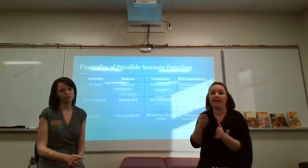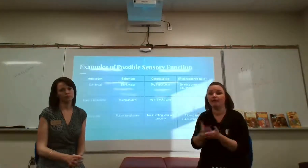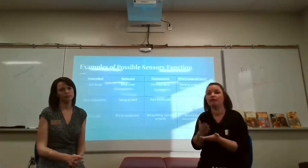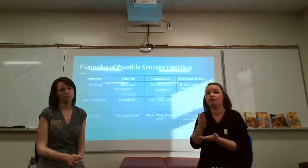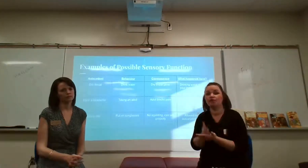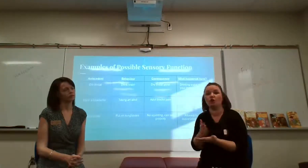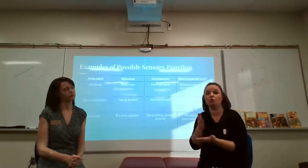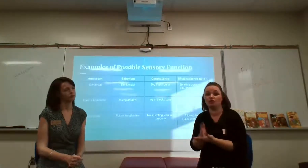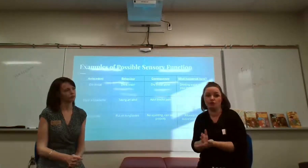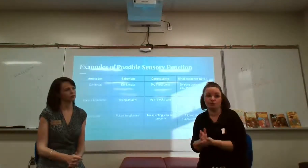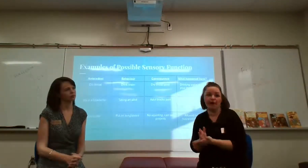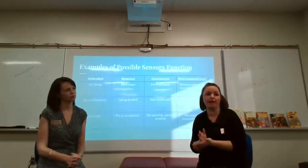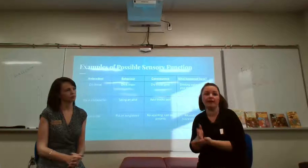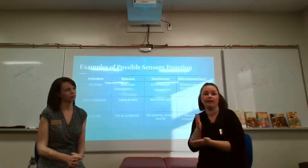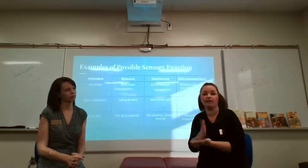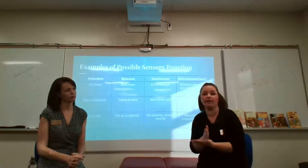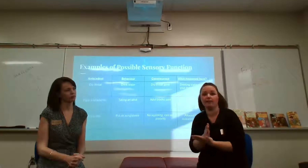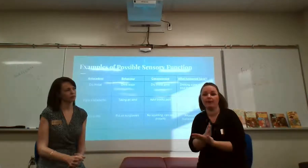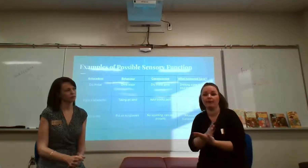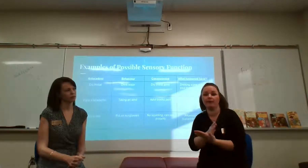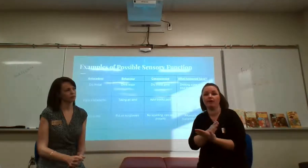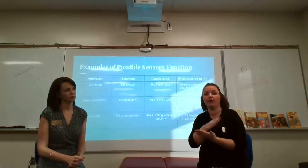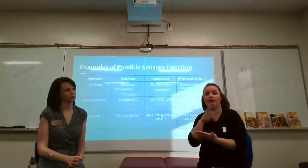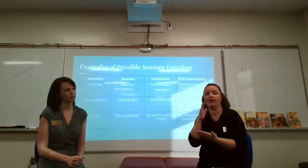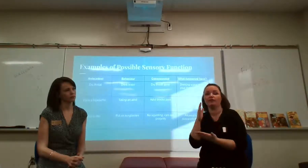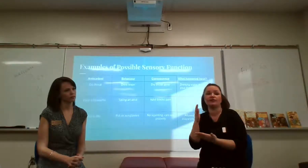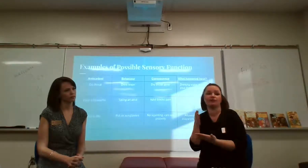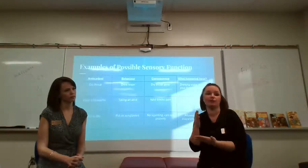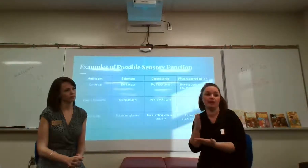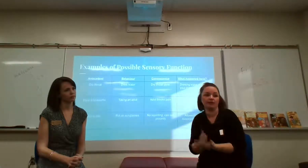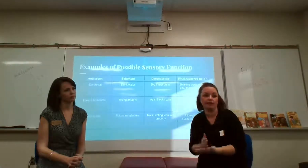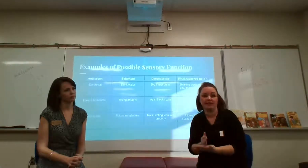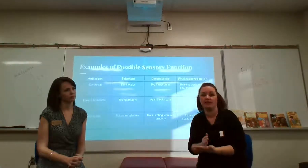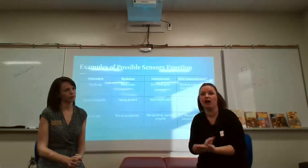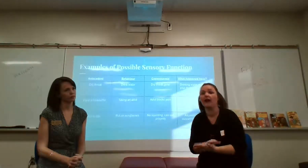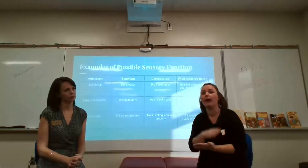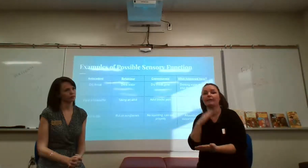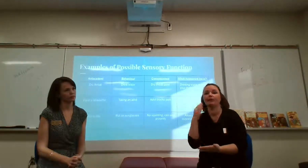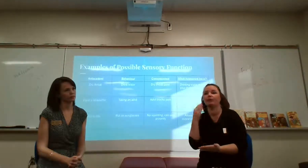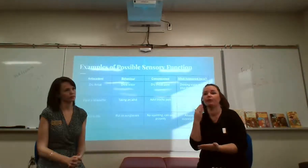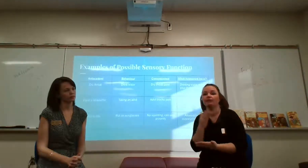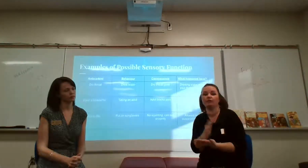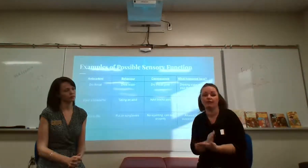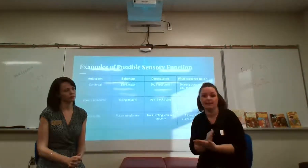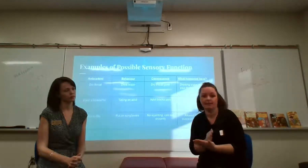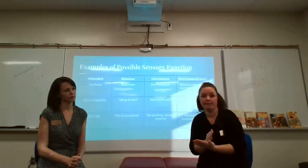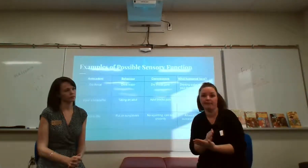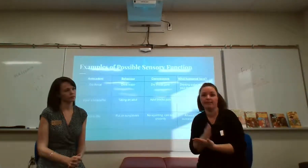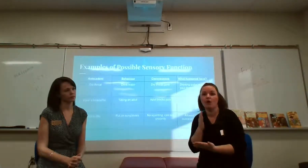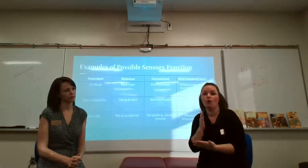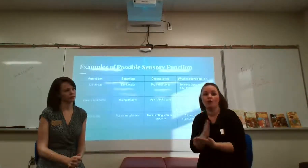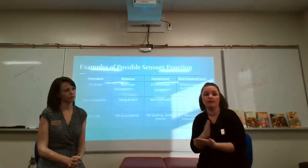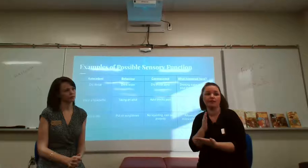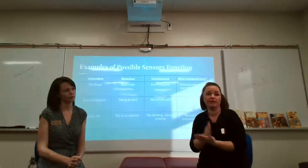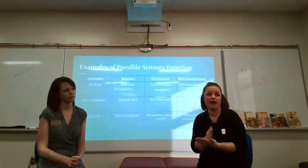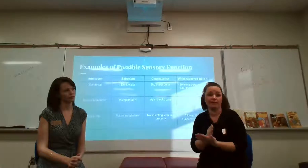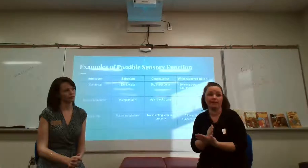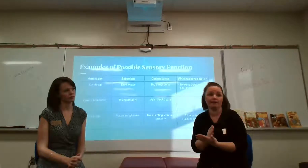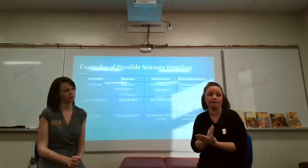if you don't do that, if you have a behavior that you're simply reinforcing it not happening or reinforcing something else, what's going to happen?